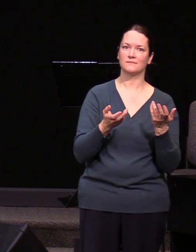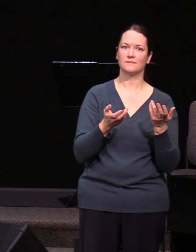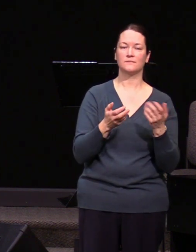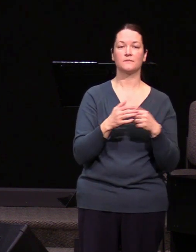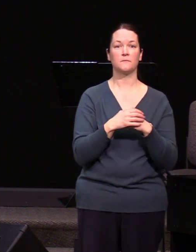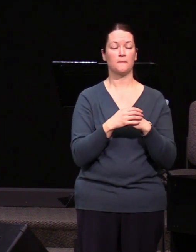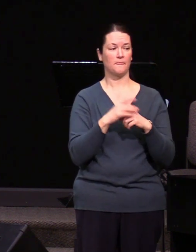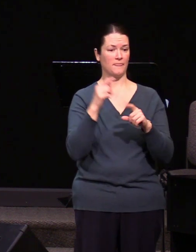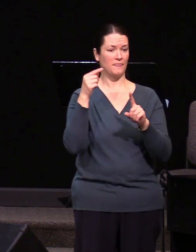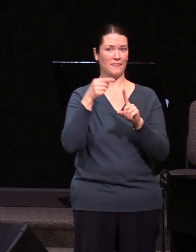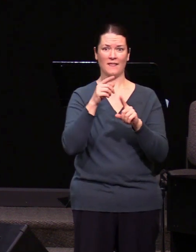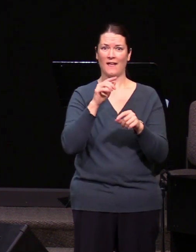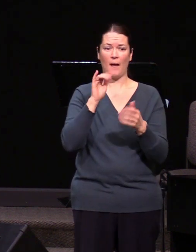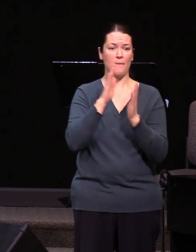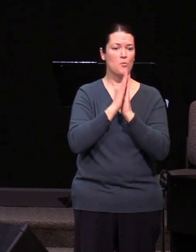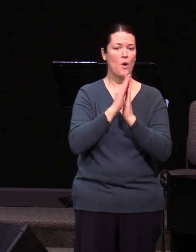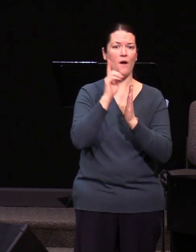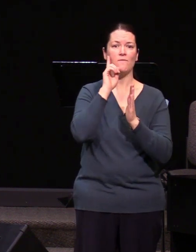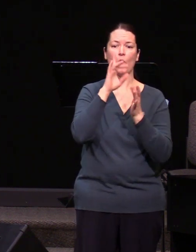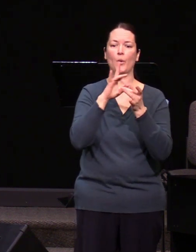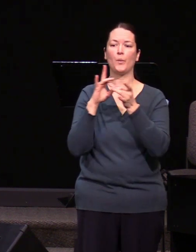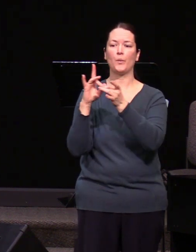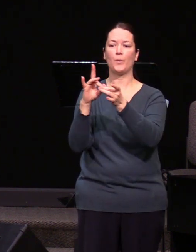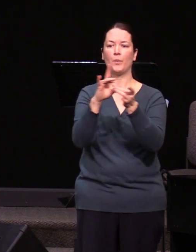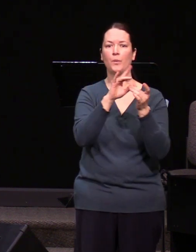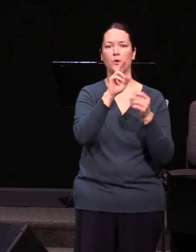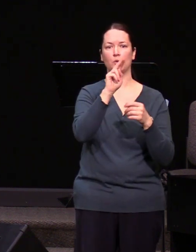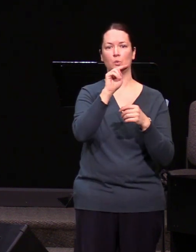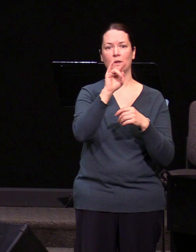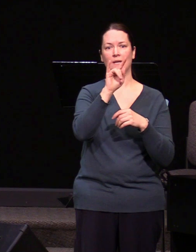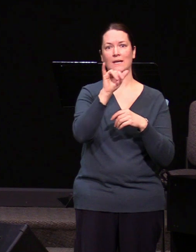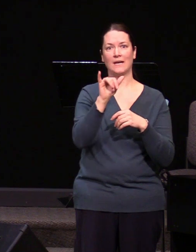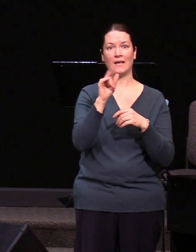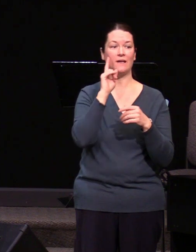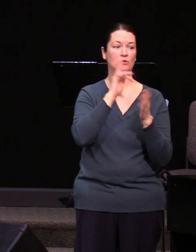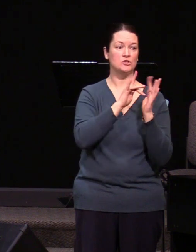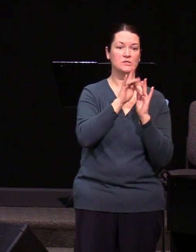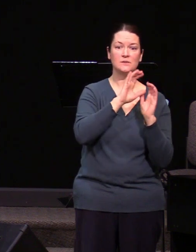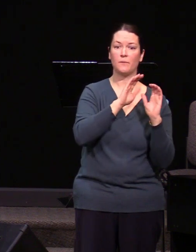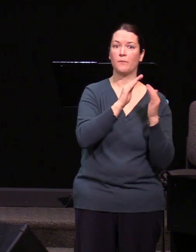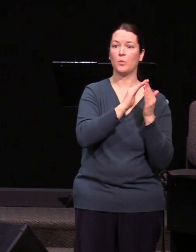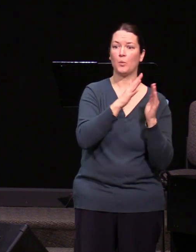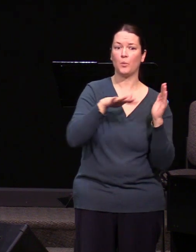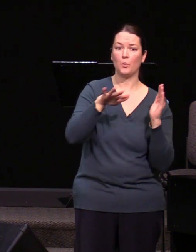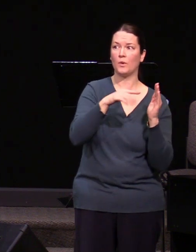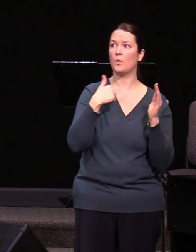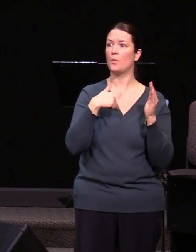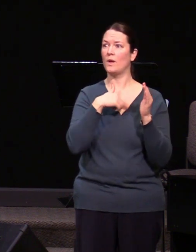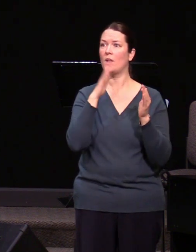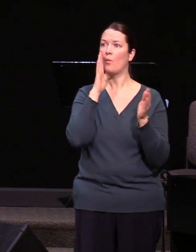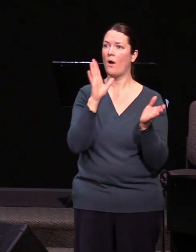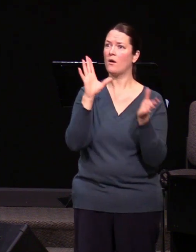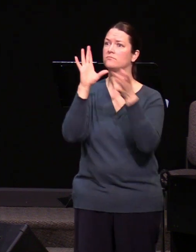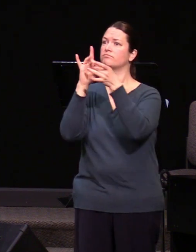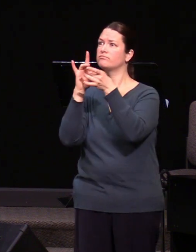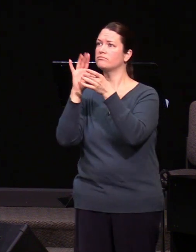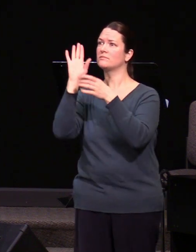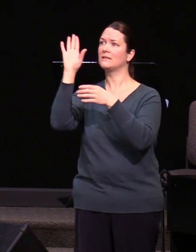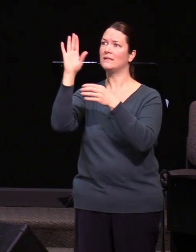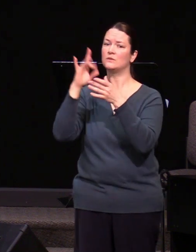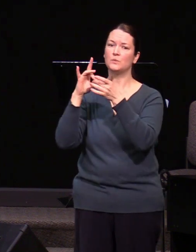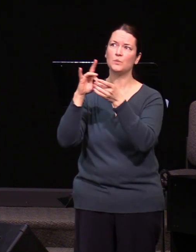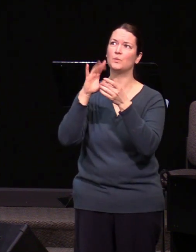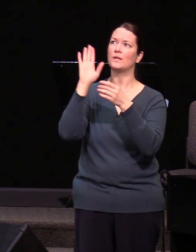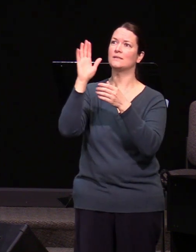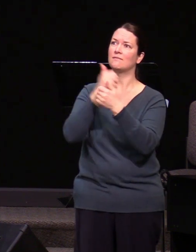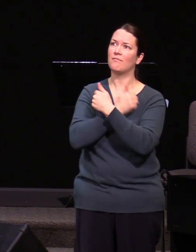Ultimately, it's a prayer for unity for the Jesus community, that we would join in God's unity, in God's love, in God's